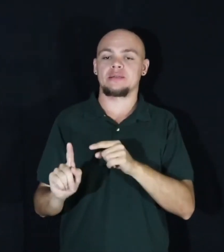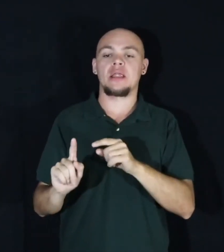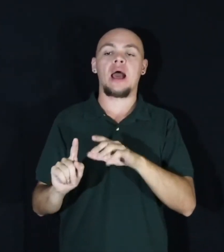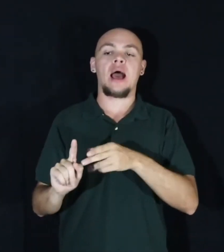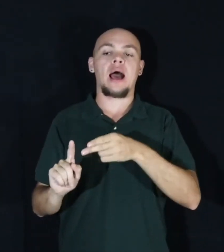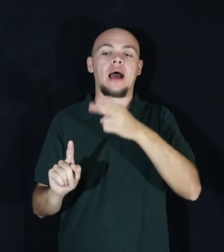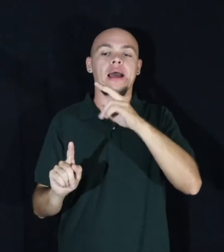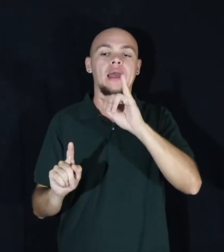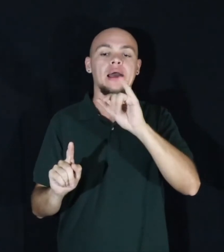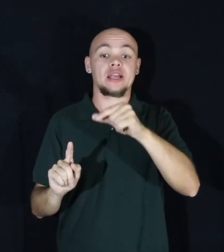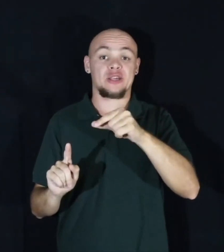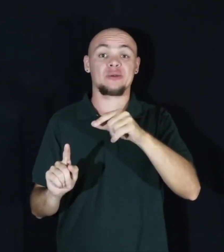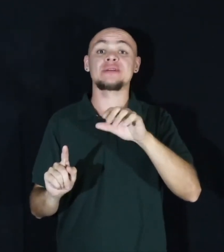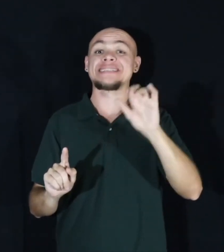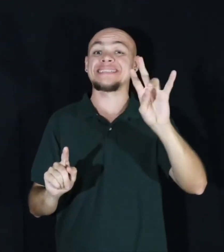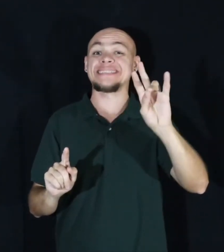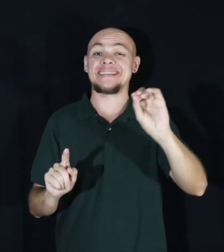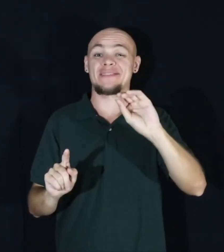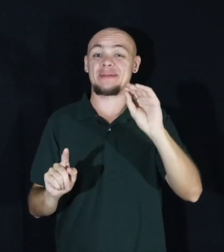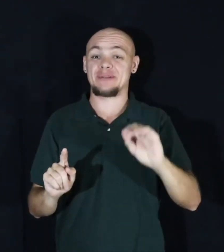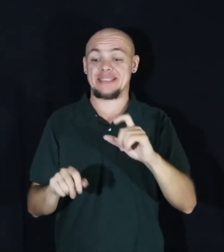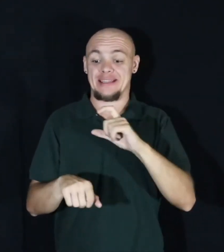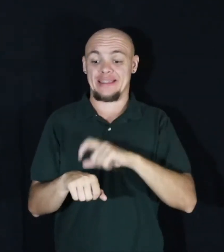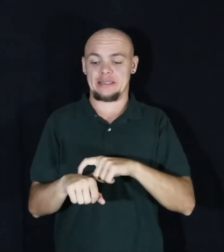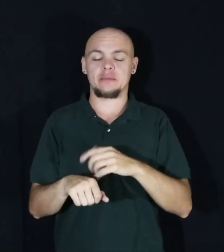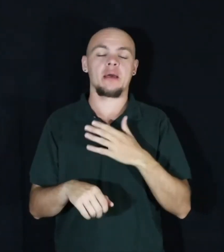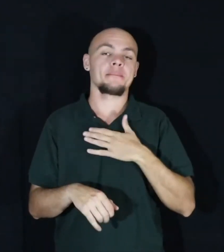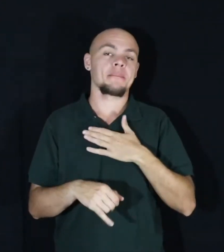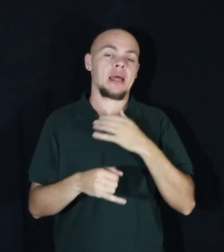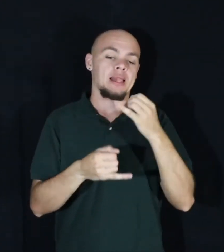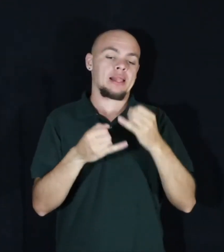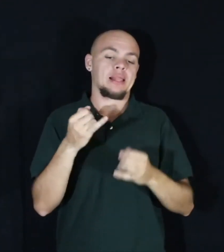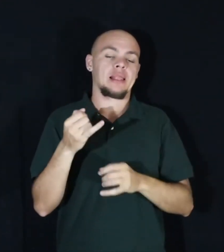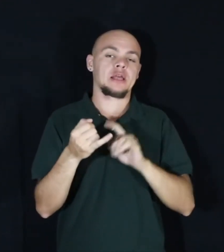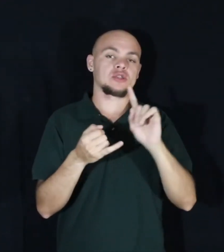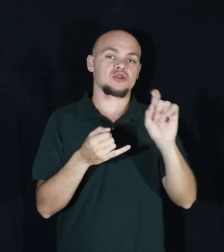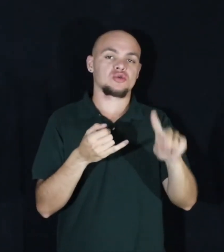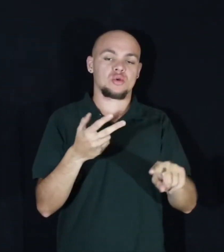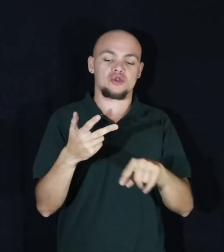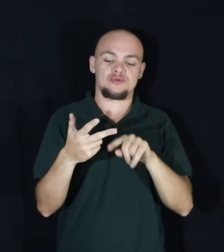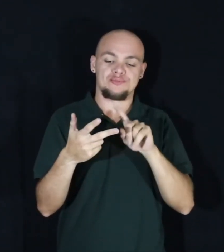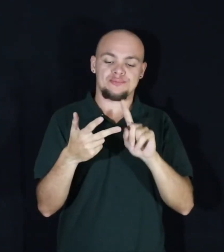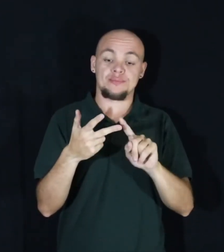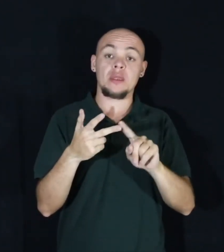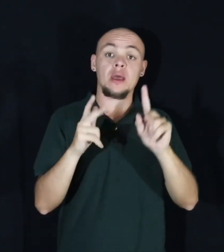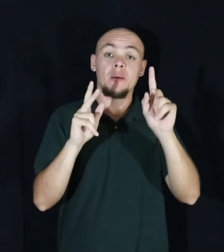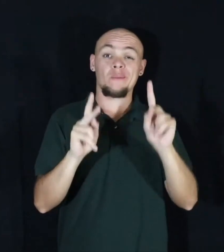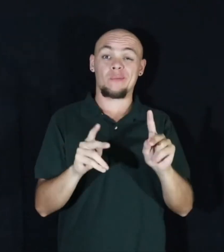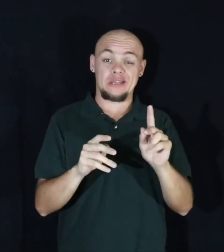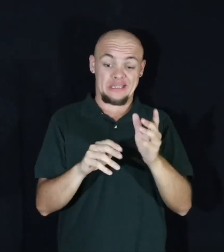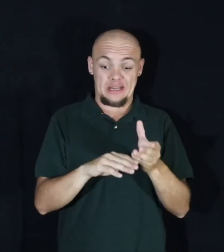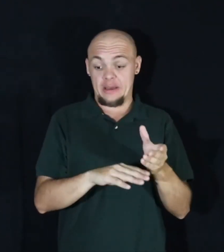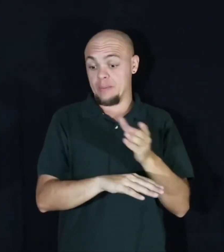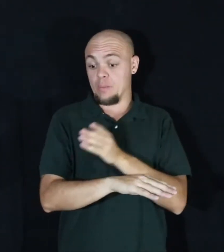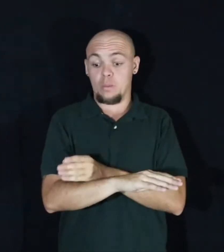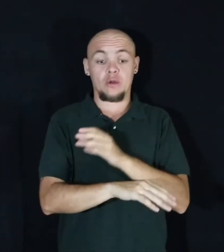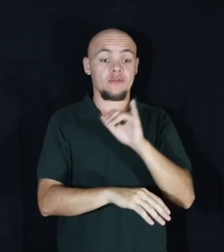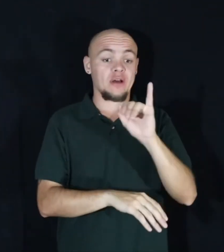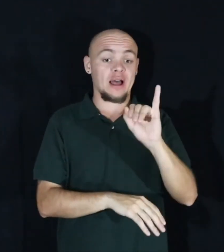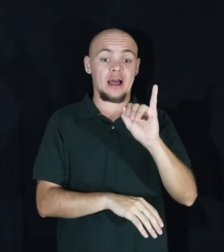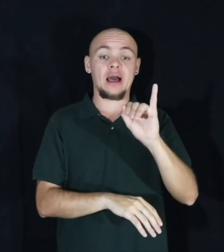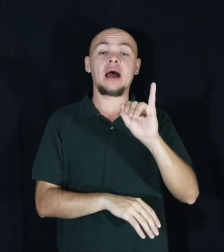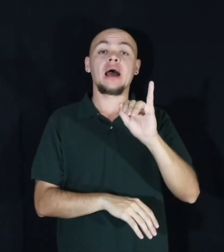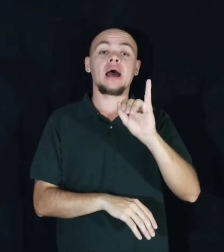time. And so, my final question was, can someone actually improve their emotional intelligence?